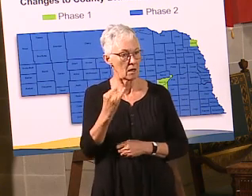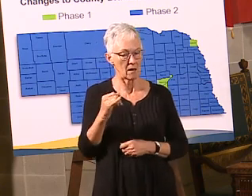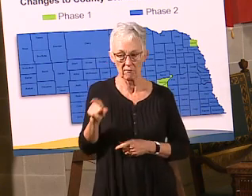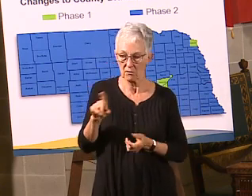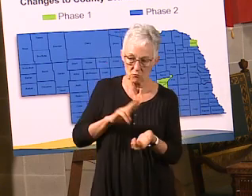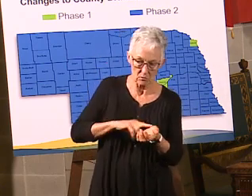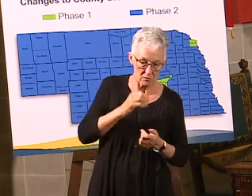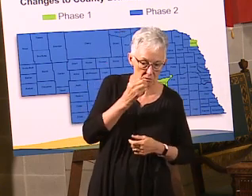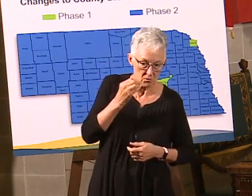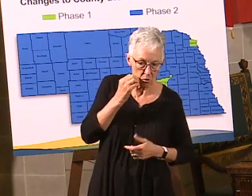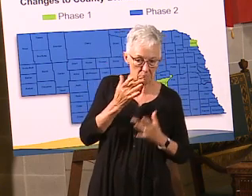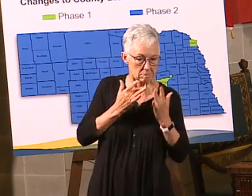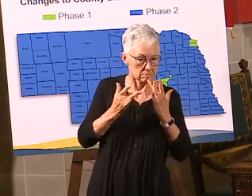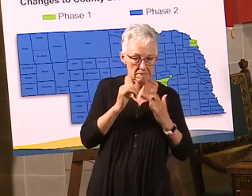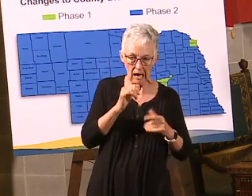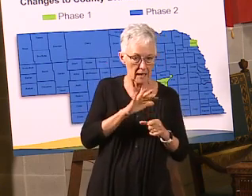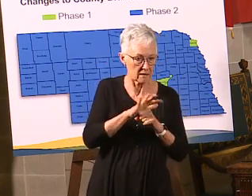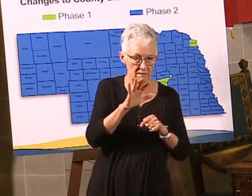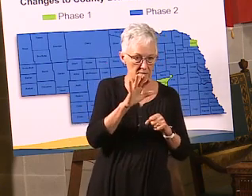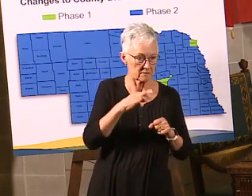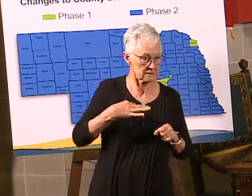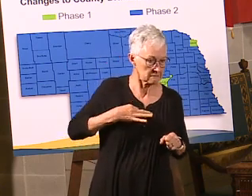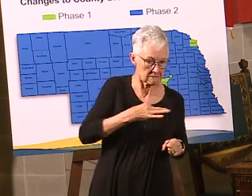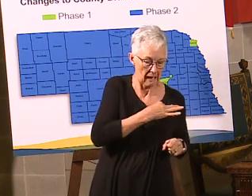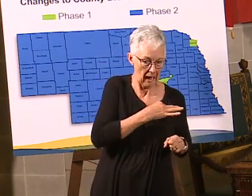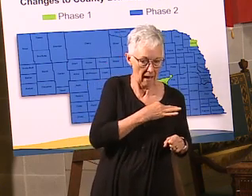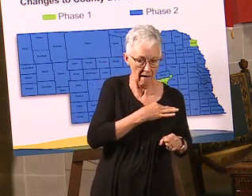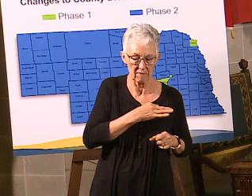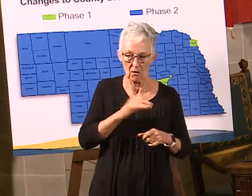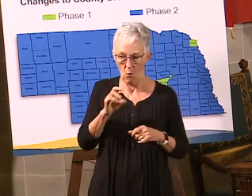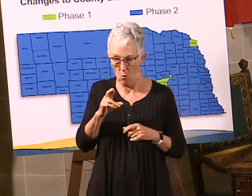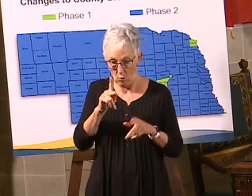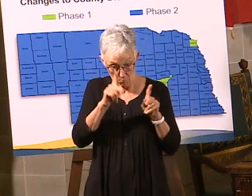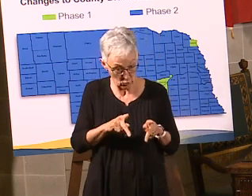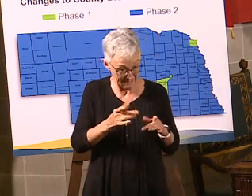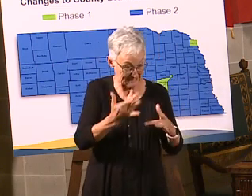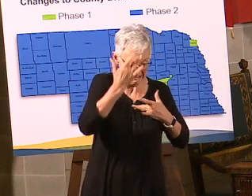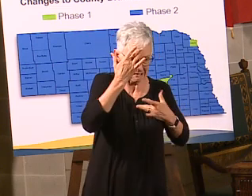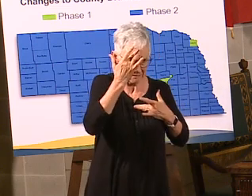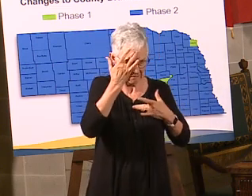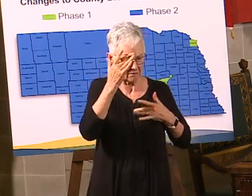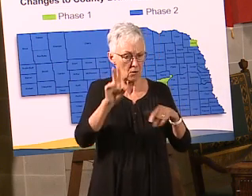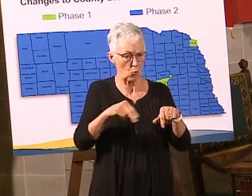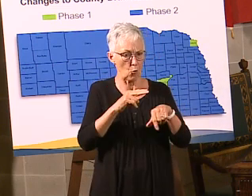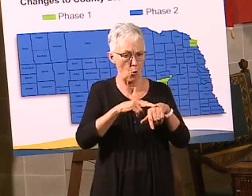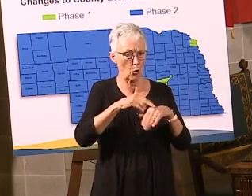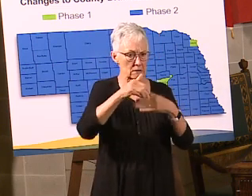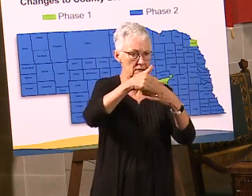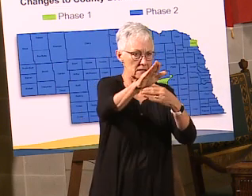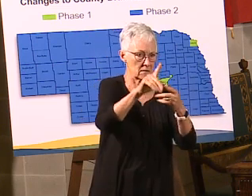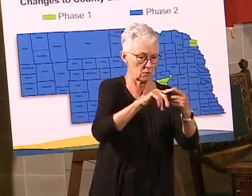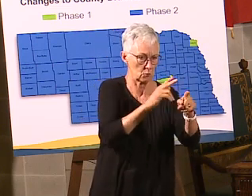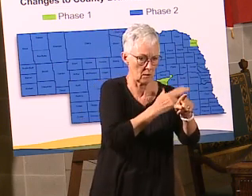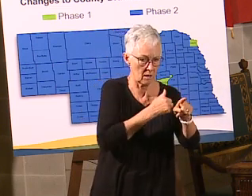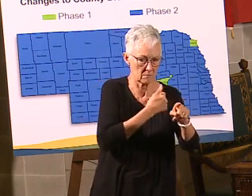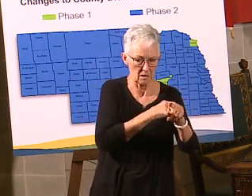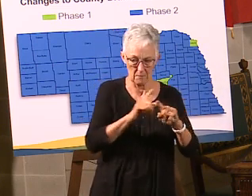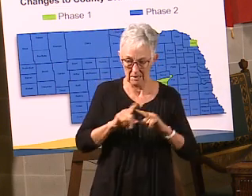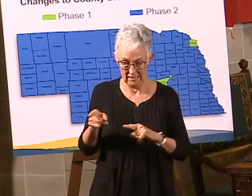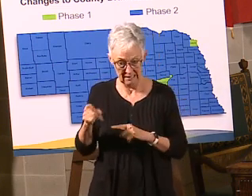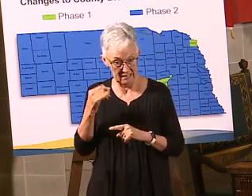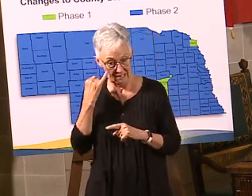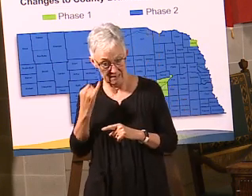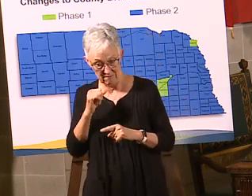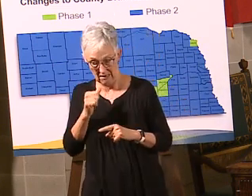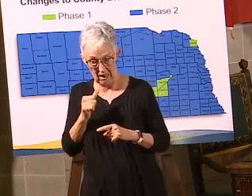accommodations. Obviously, if you need acute care, then the person goes to the hospital. So that is the approach we've taken on this. But I